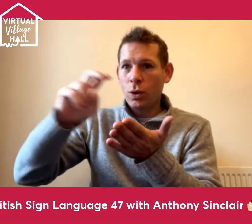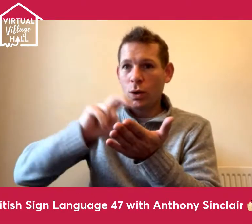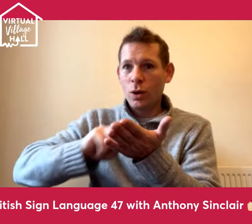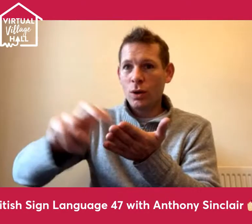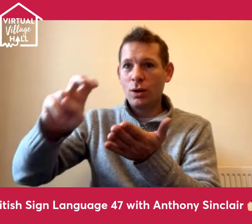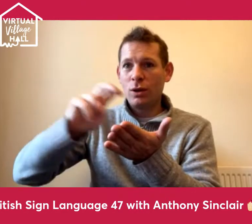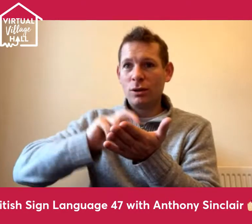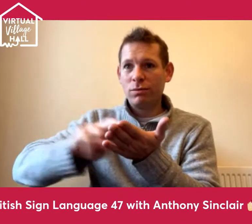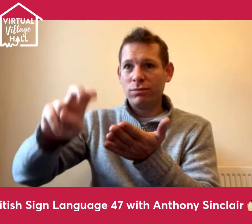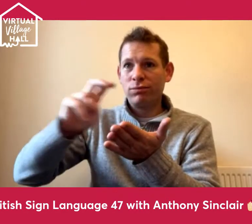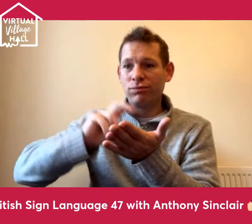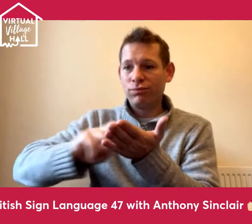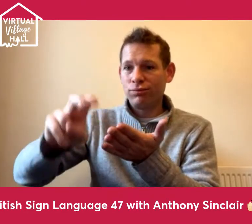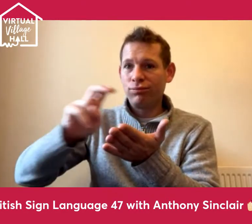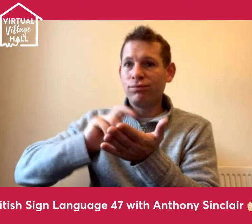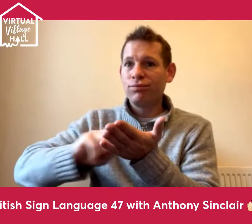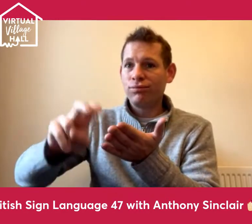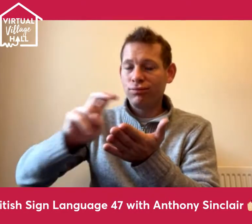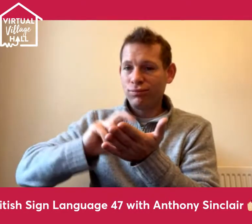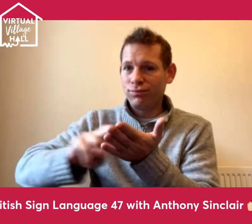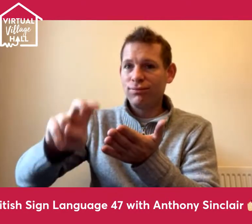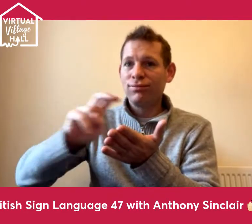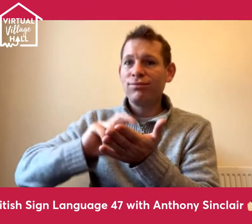and then walk.